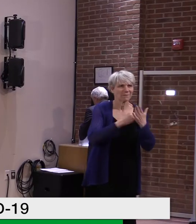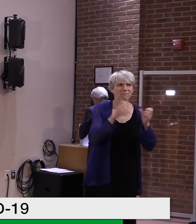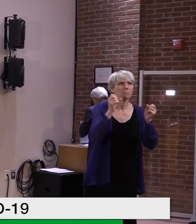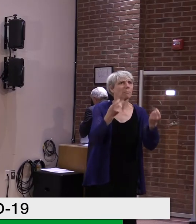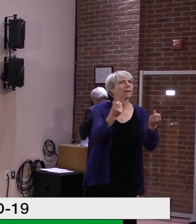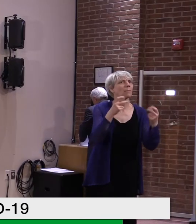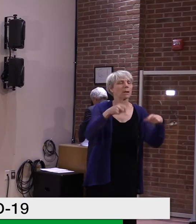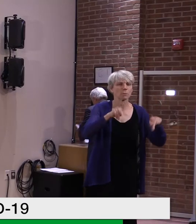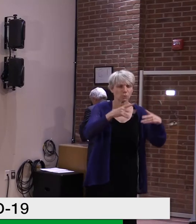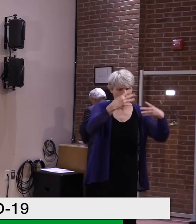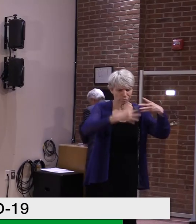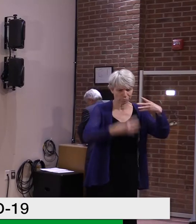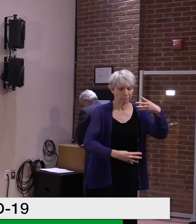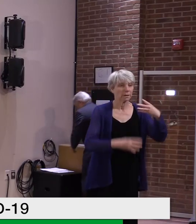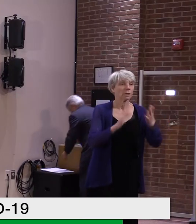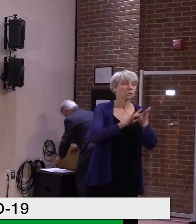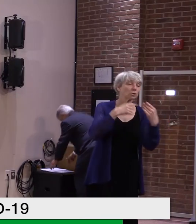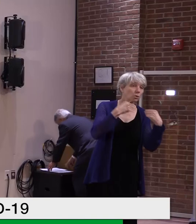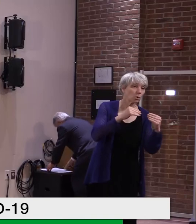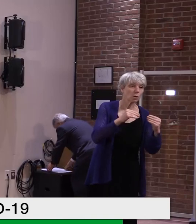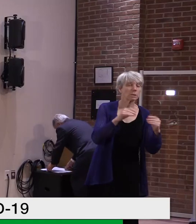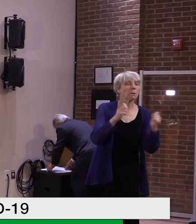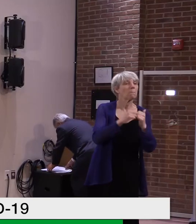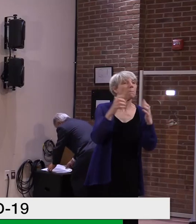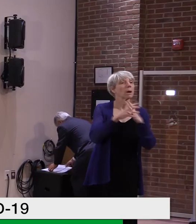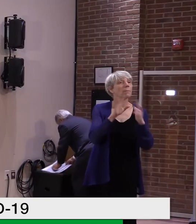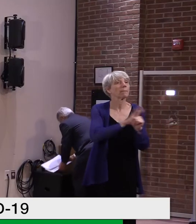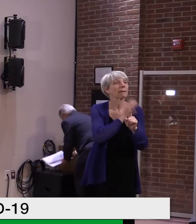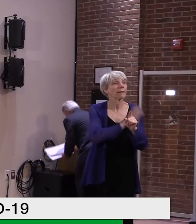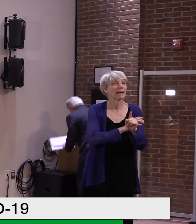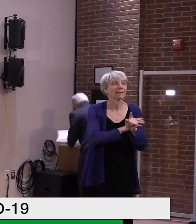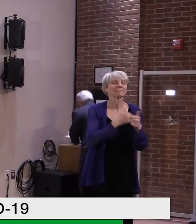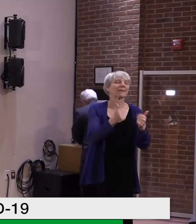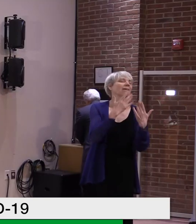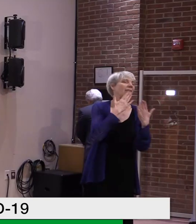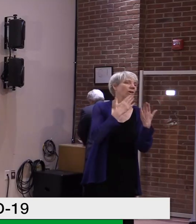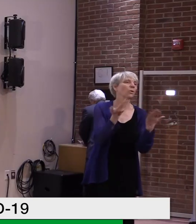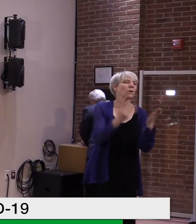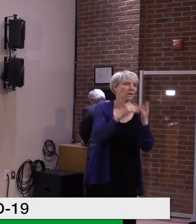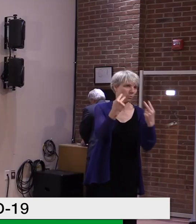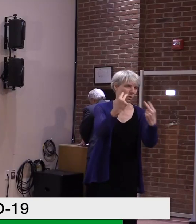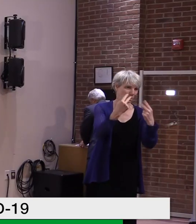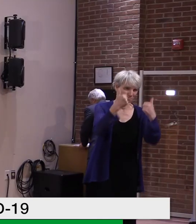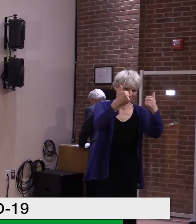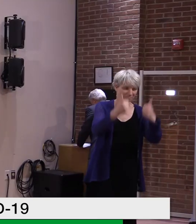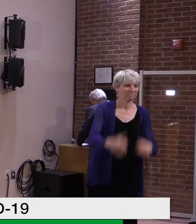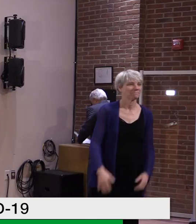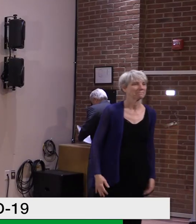pharmacies or all the pop-up clinics that we have available. So again, thank you all very much for tuning in.